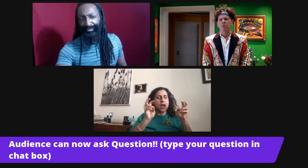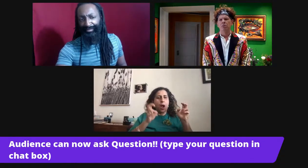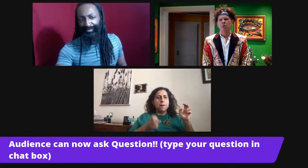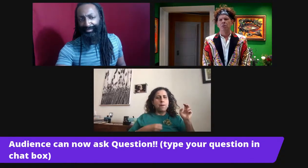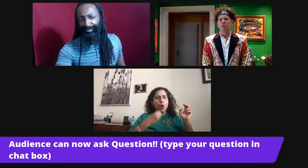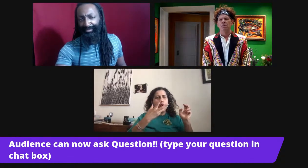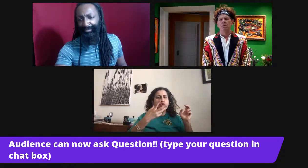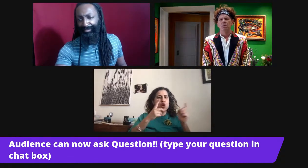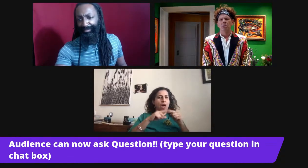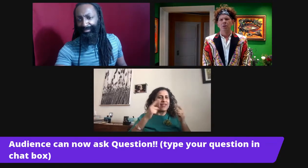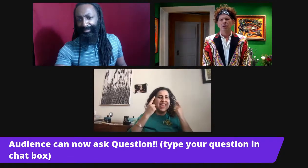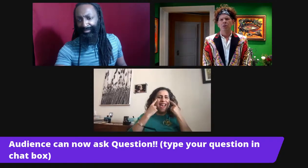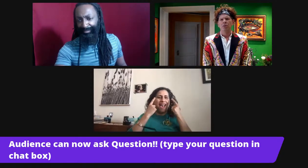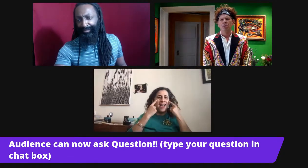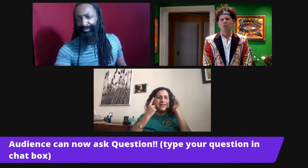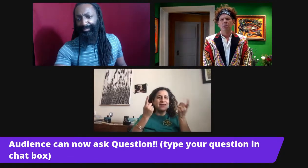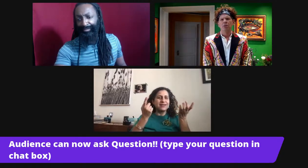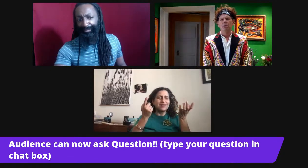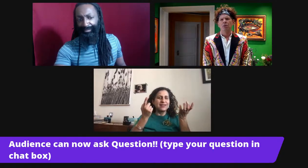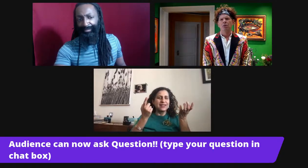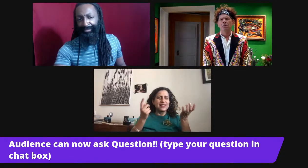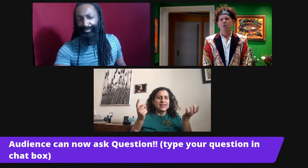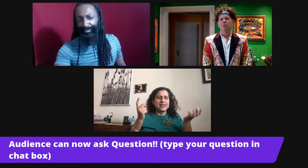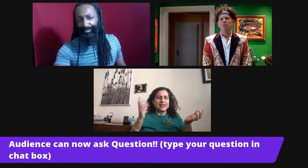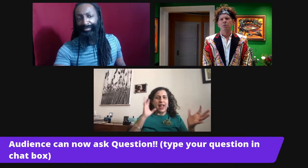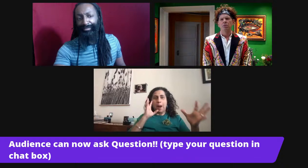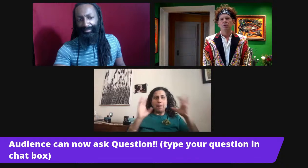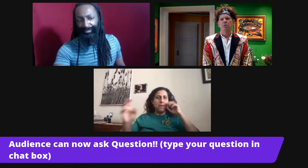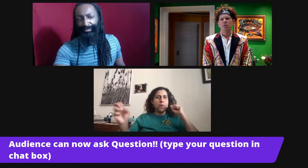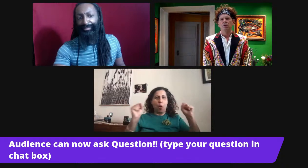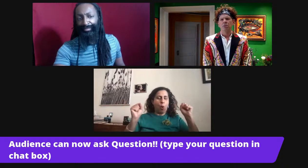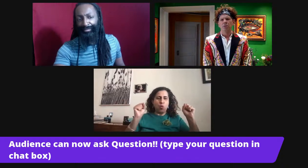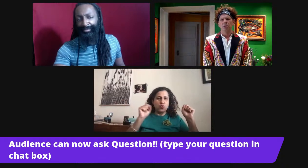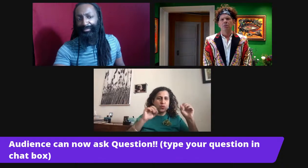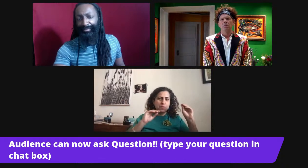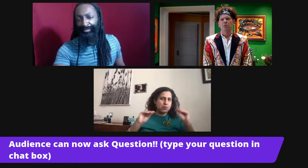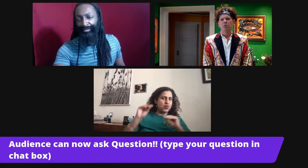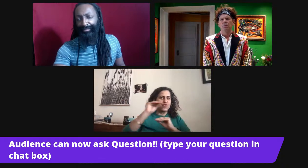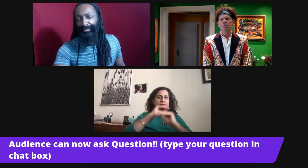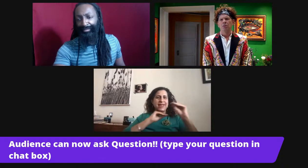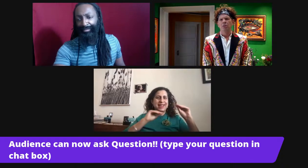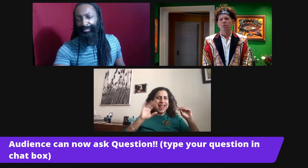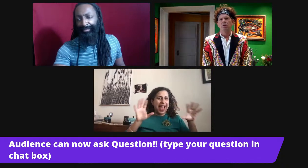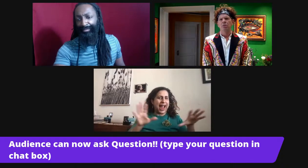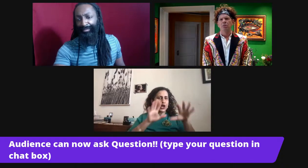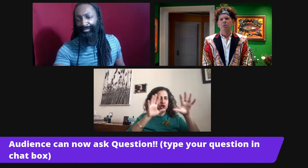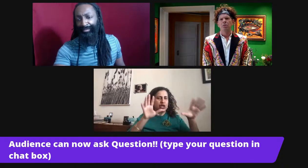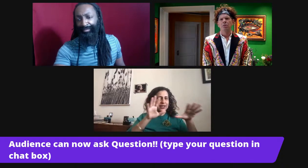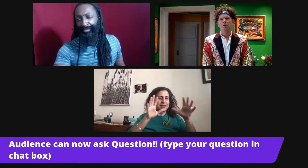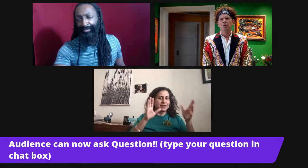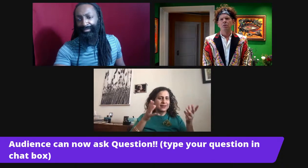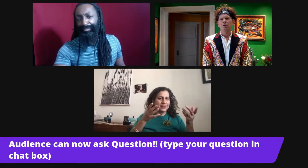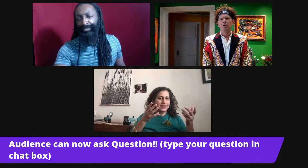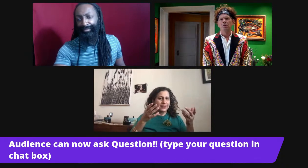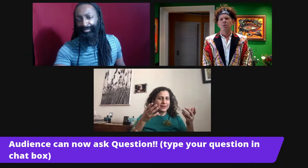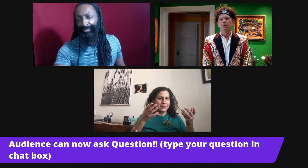I do expressive and poetic work. A lot of bold movements.